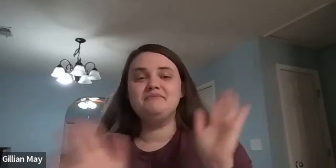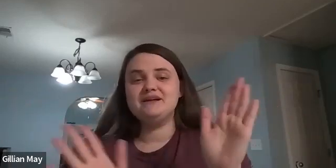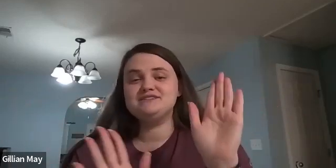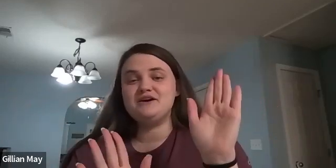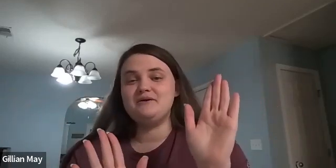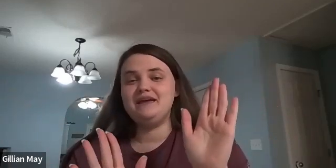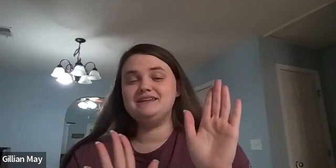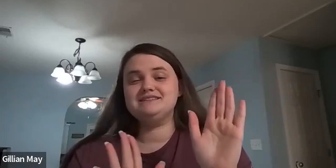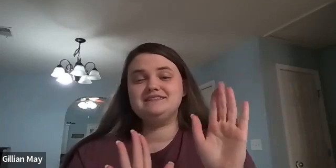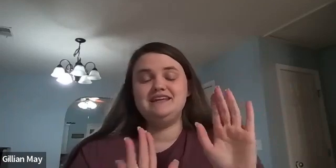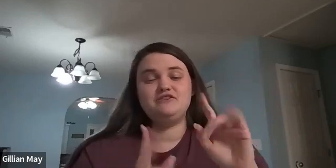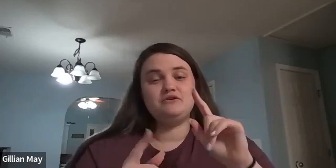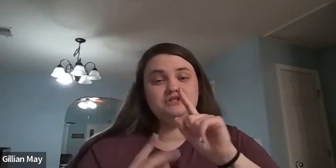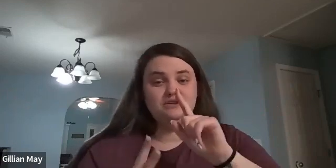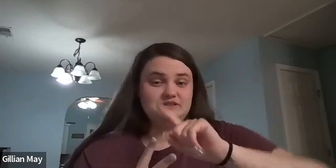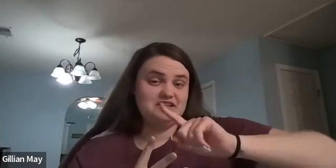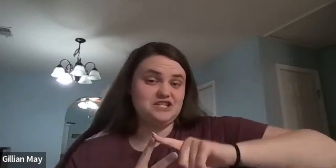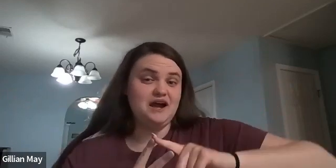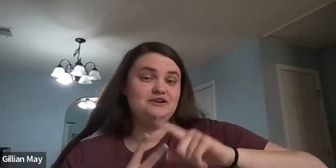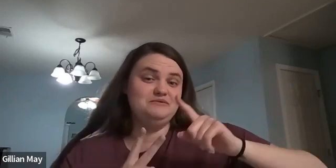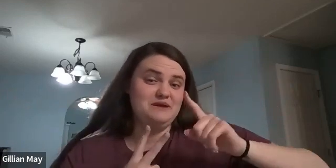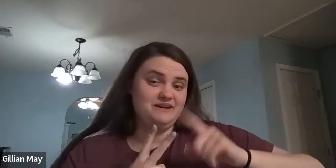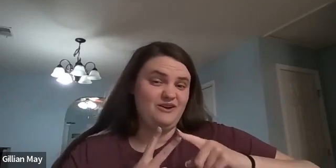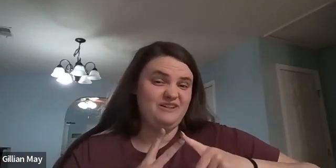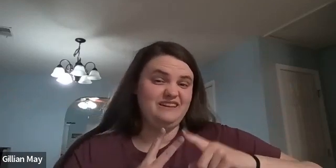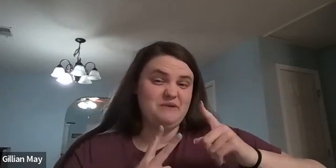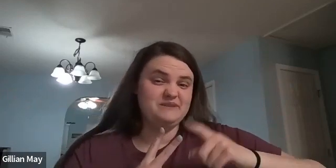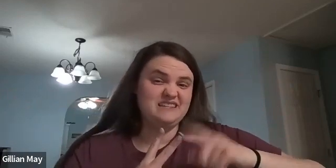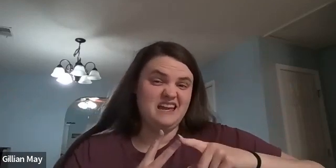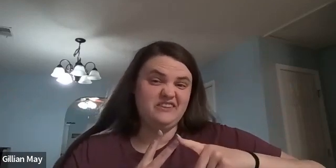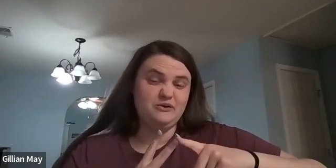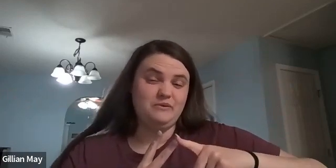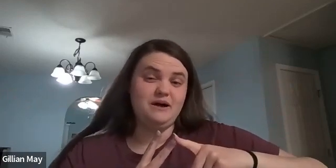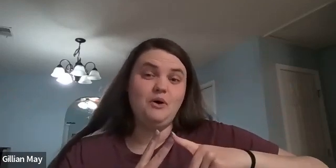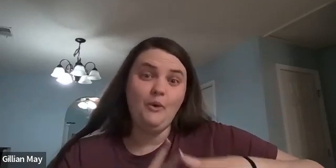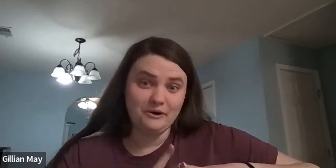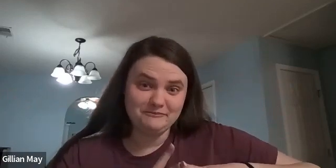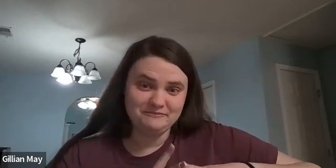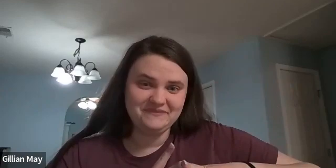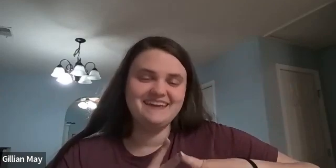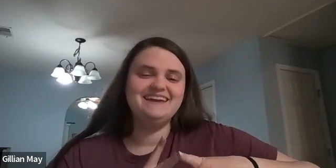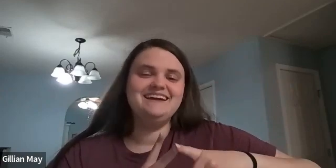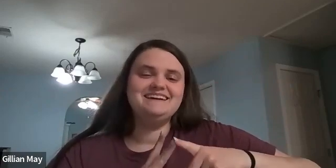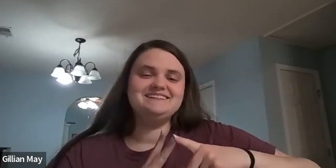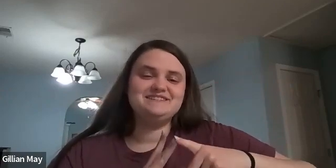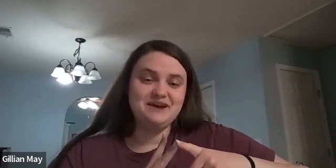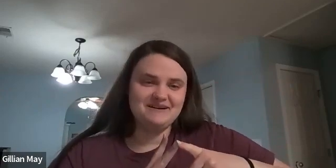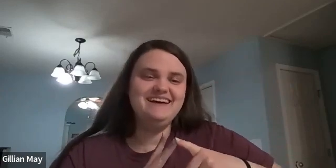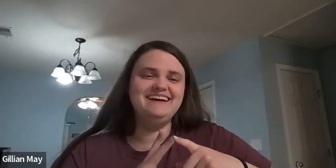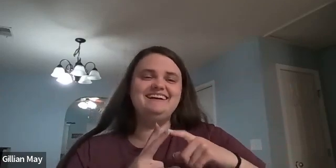But so it's either you say shy, or you might be saying the whore. So